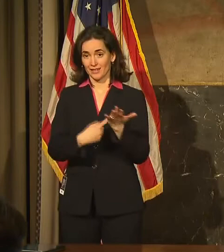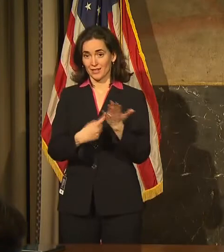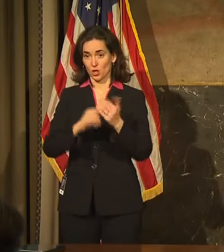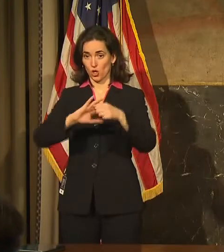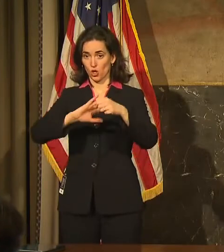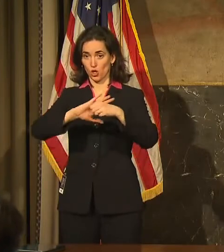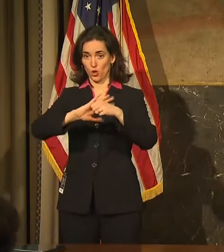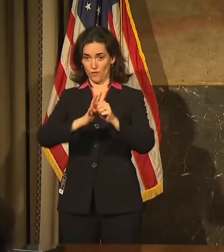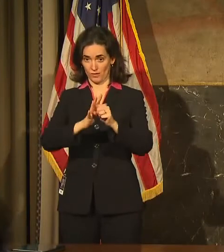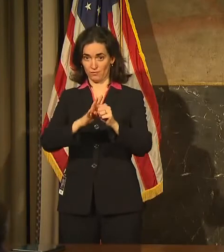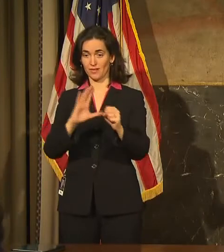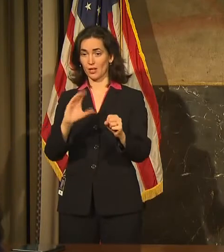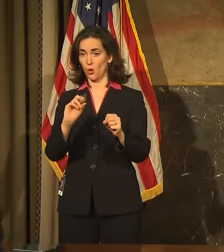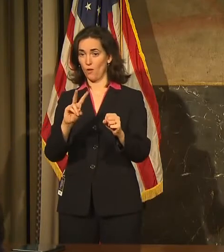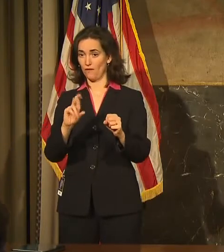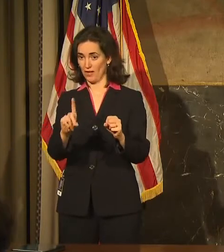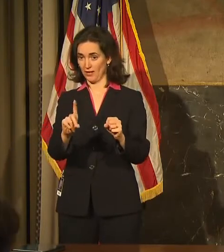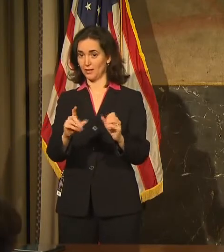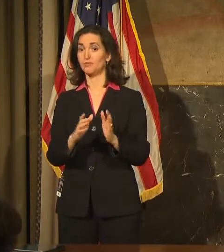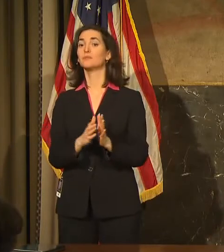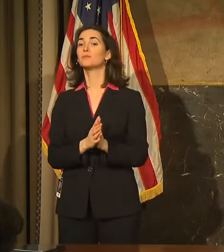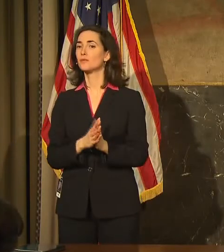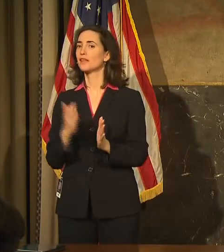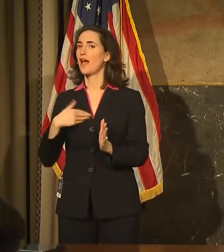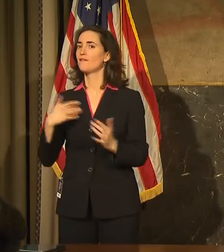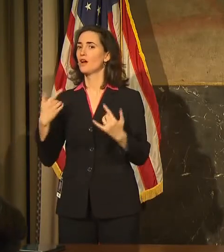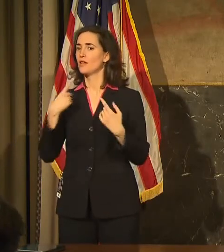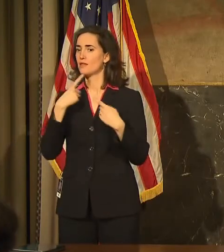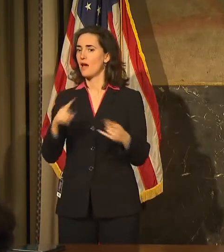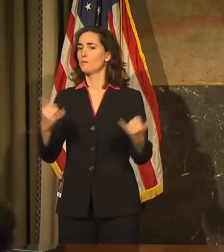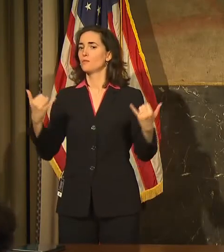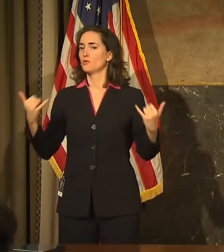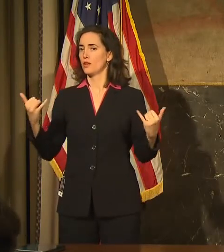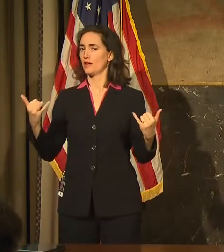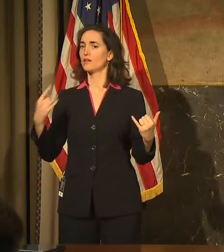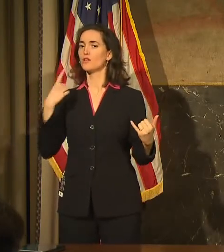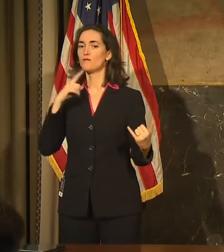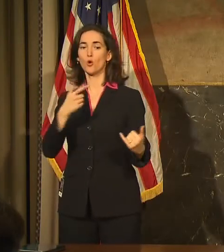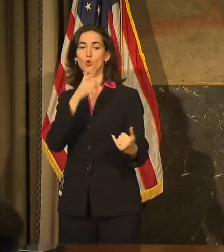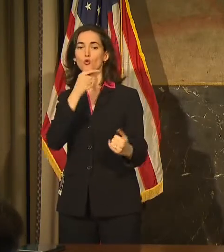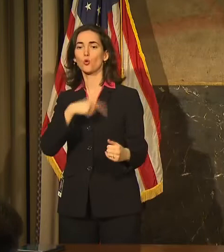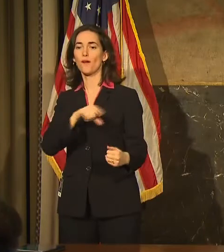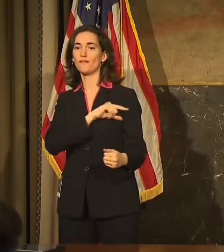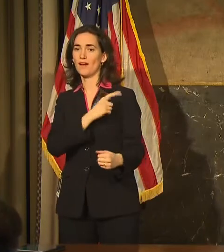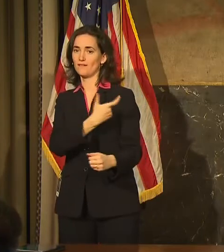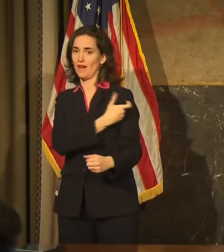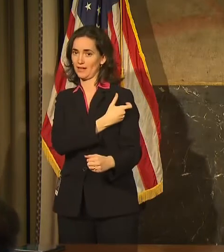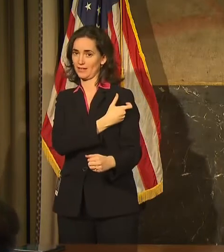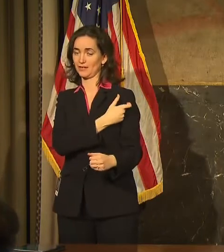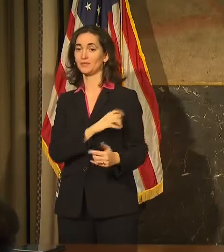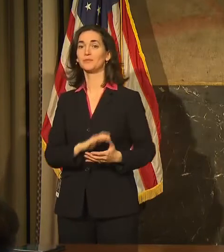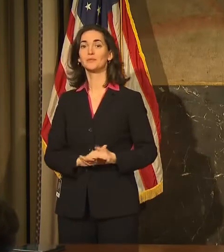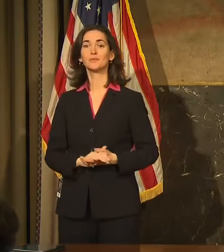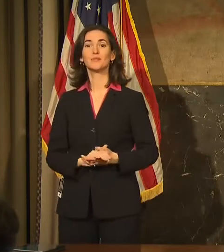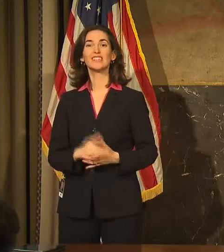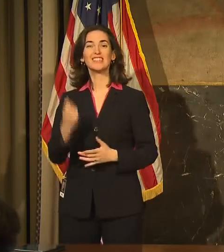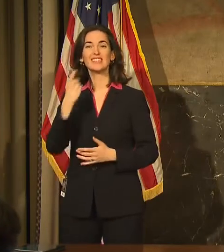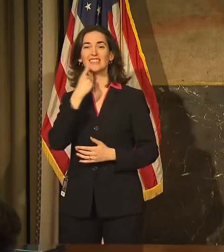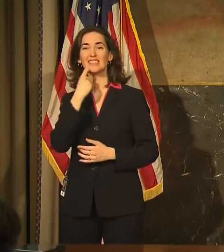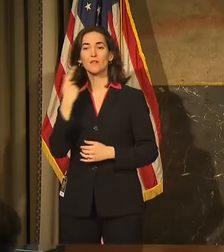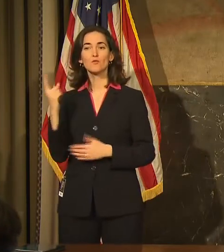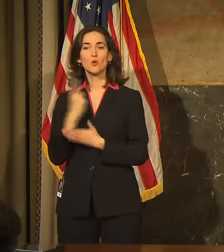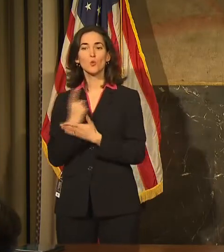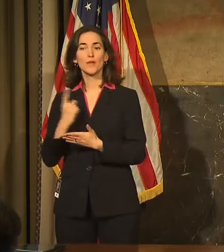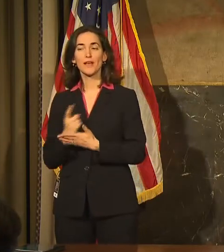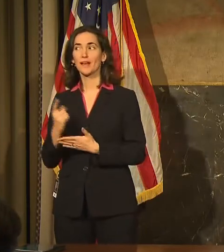today's update and an announcement regarding vaccine eligibility. We have received some good news over the past several